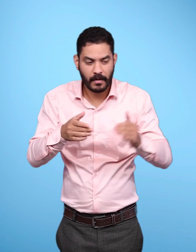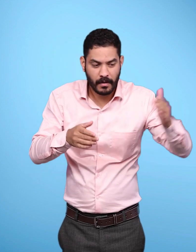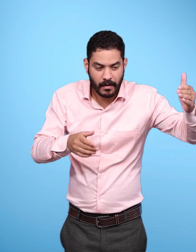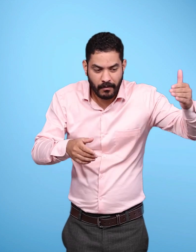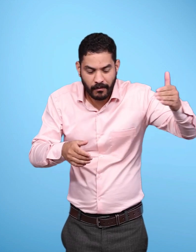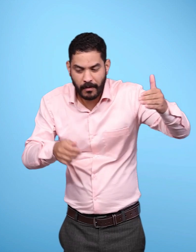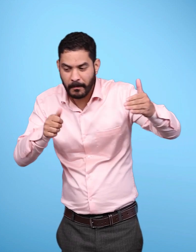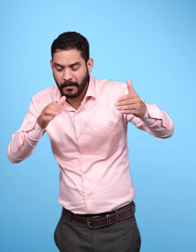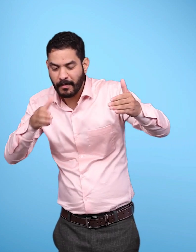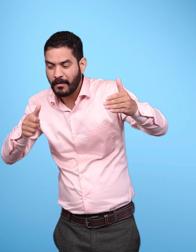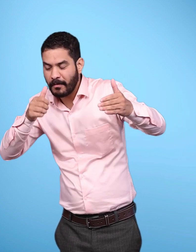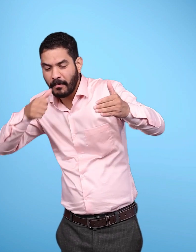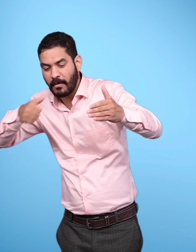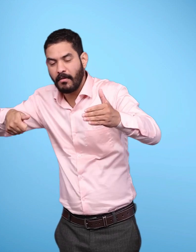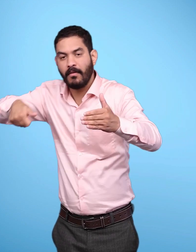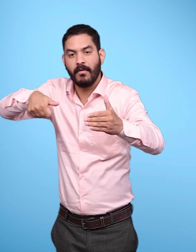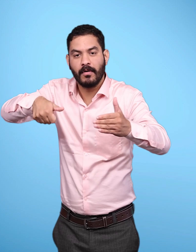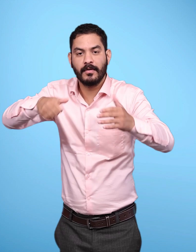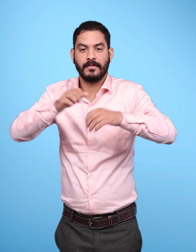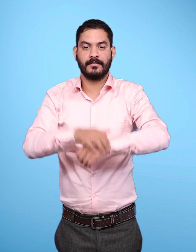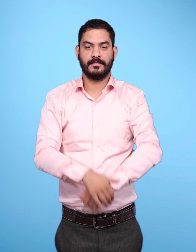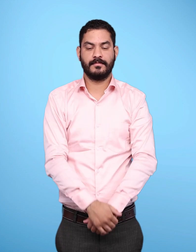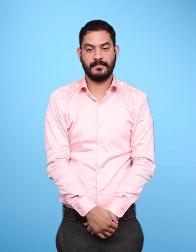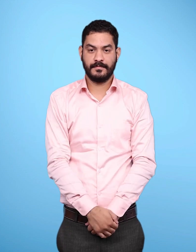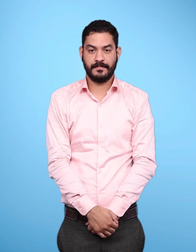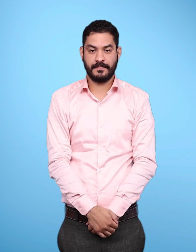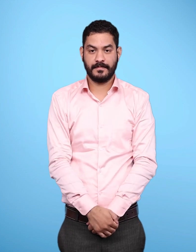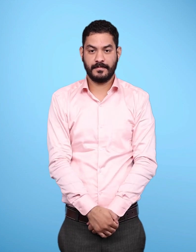and went along with the fisherman to have a drink.